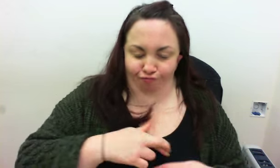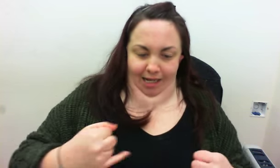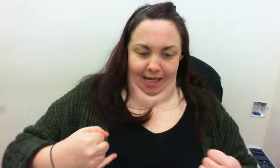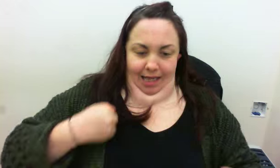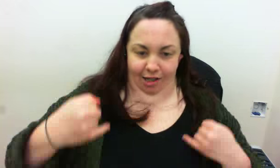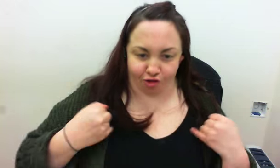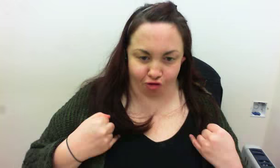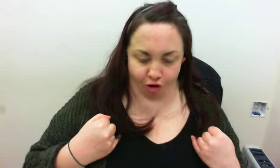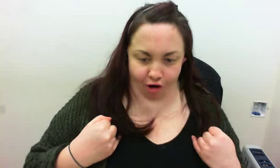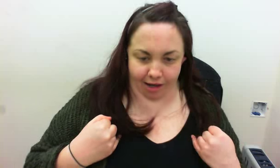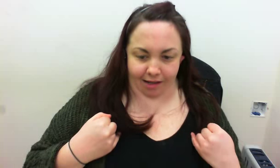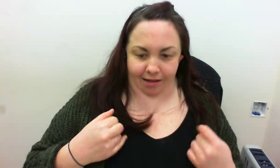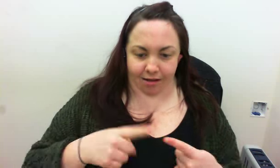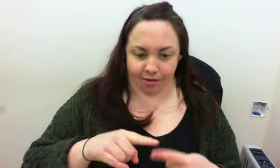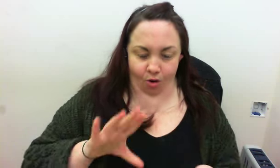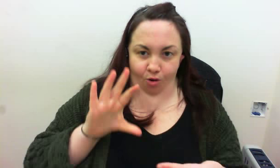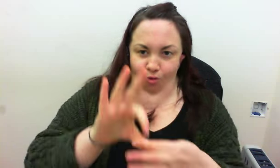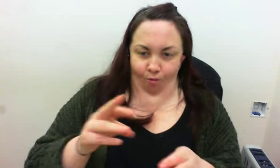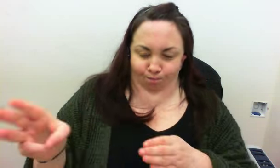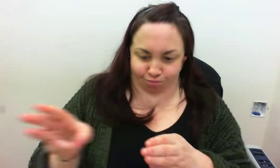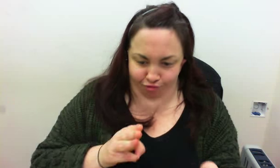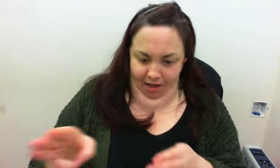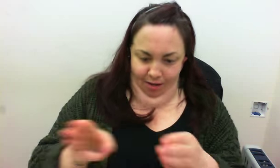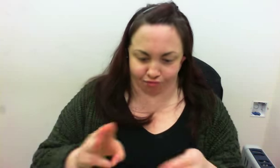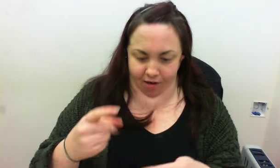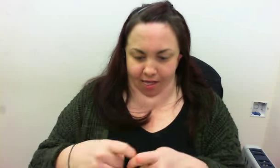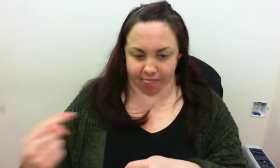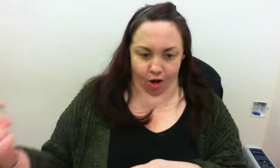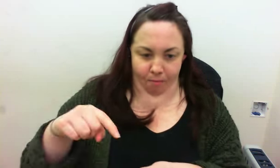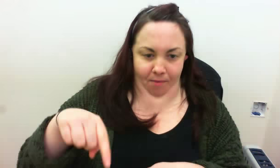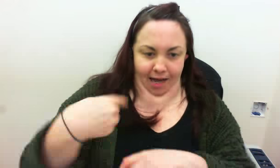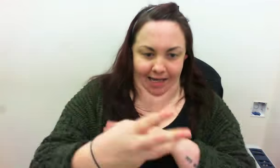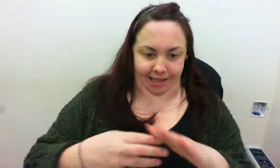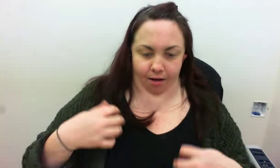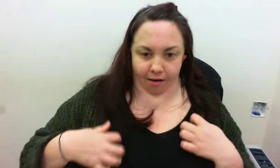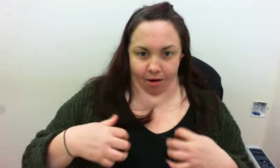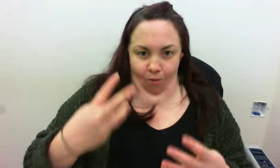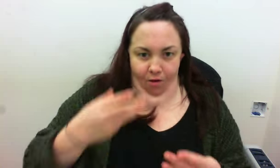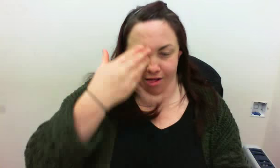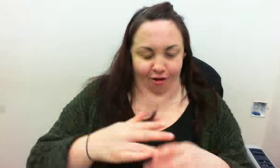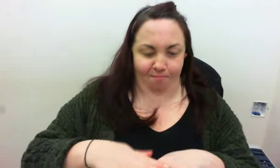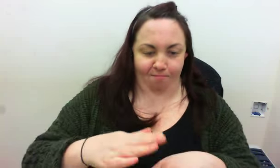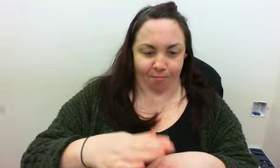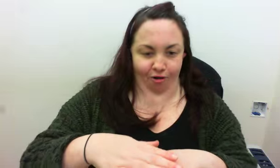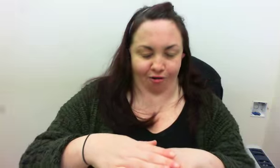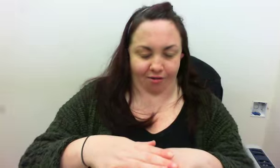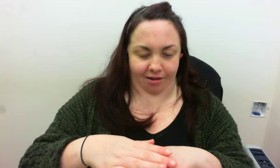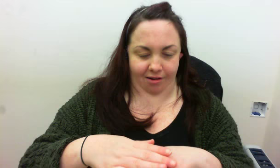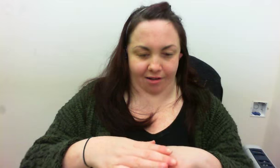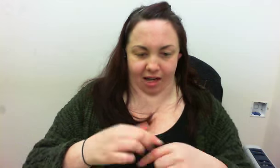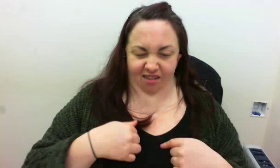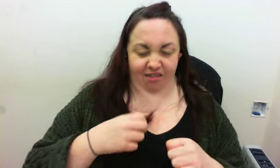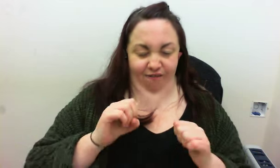and then, you know, they're going home, they're practicing, and they're coming back, and they're eager to learn more. And also, like, I encourage hearing people